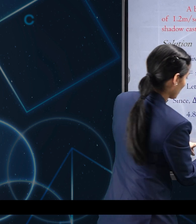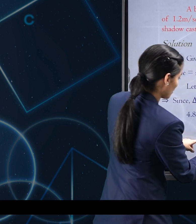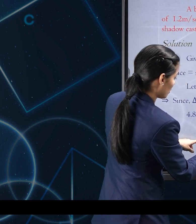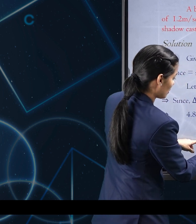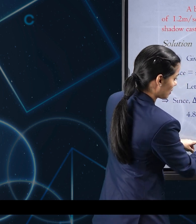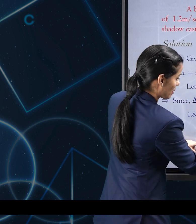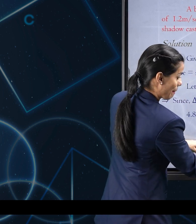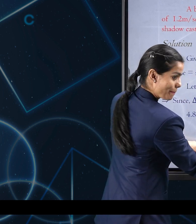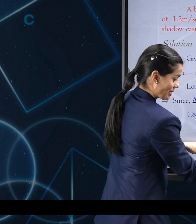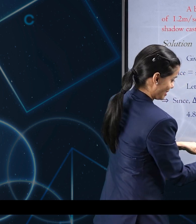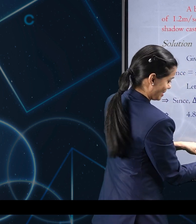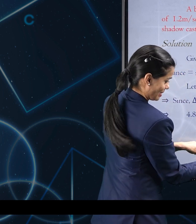is